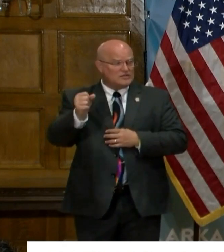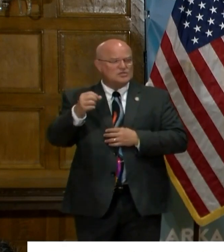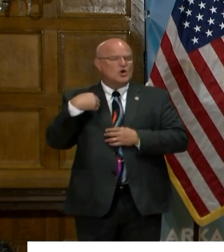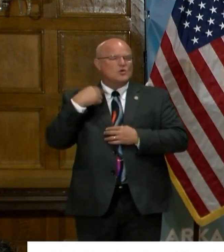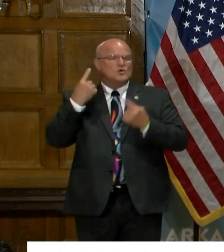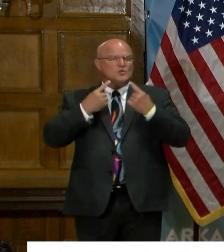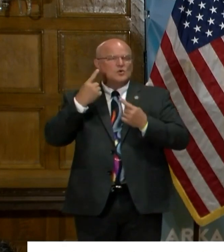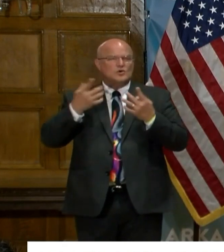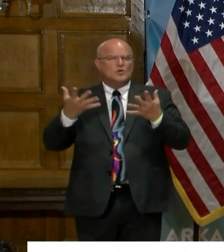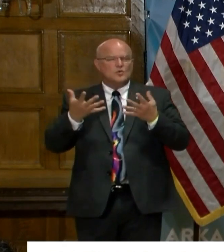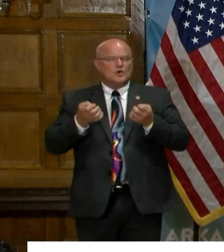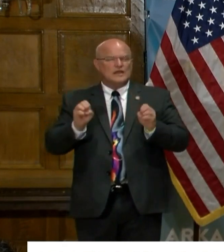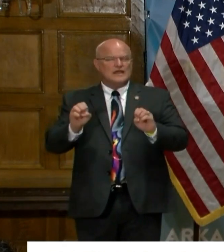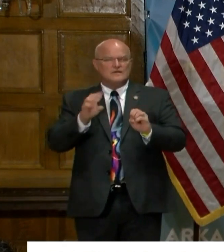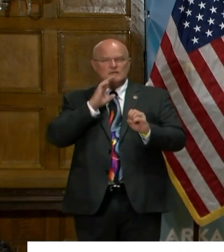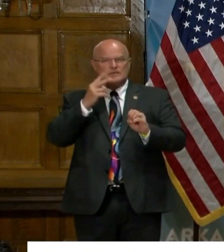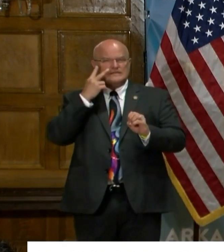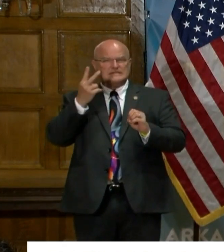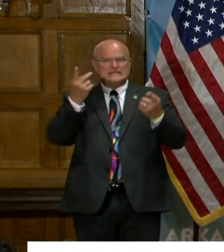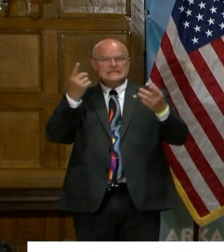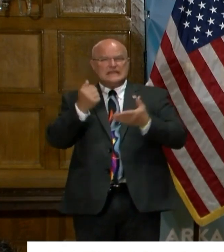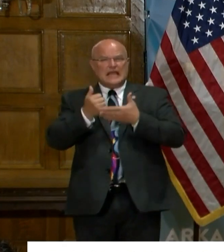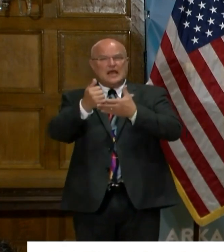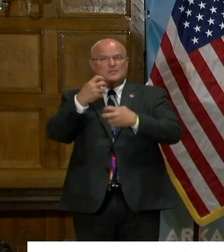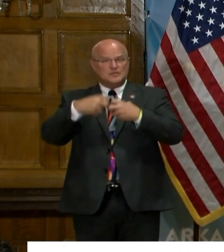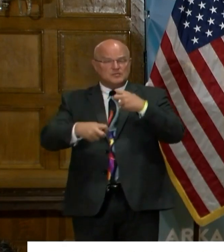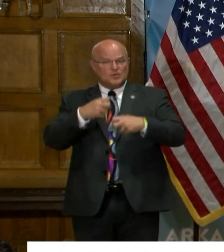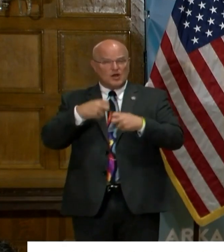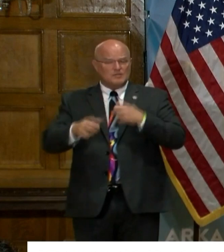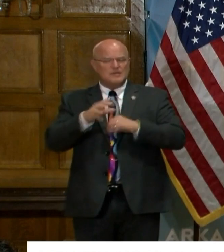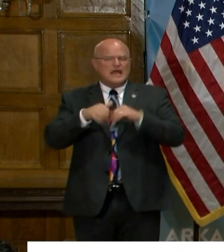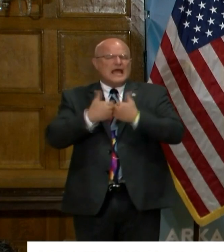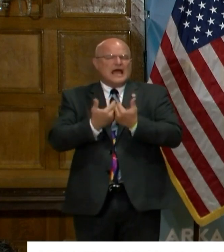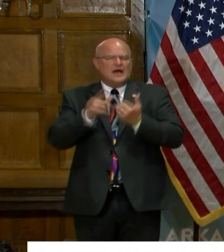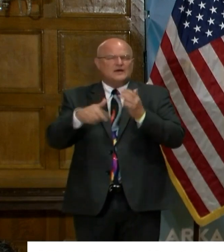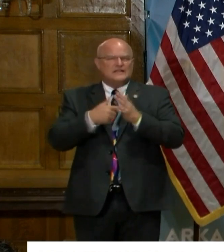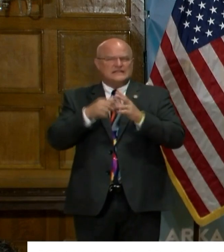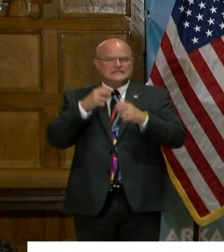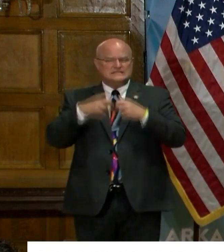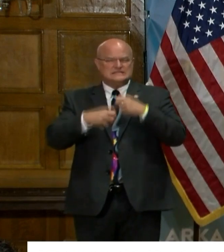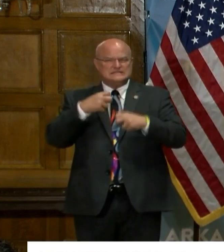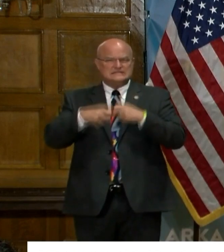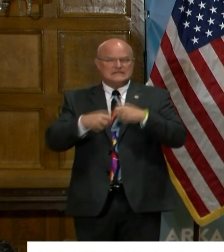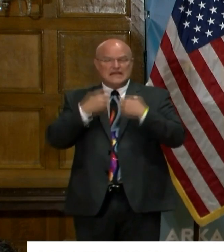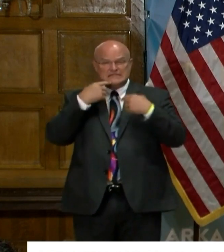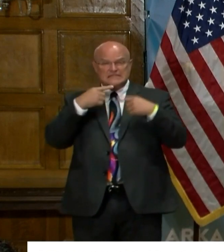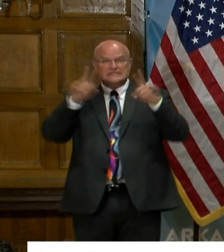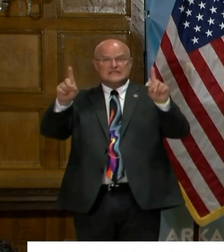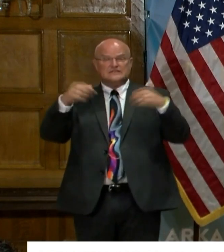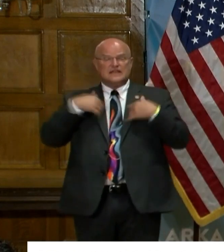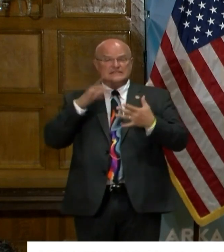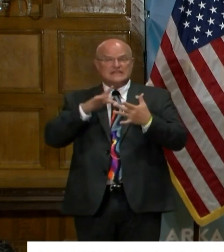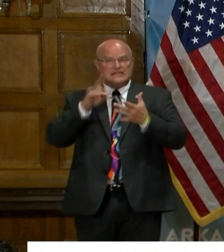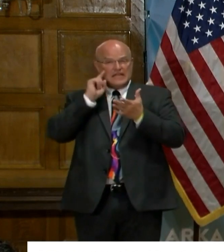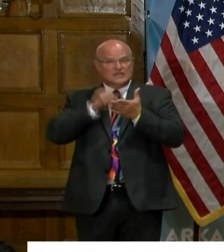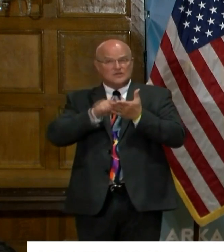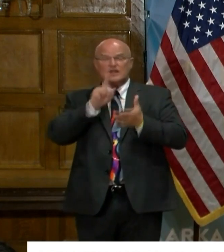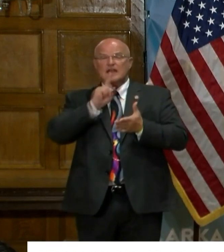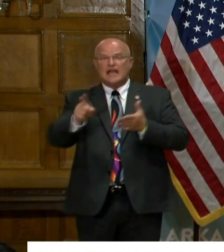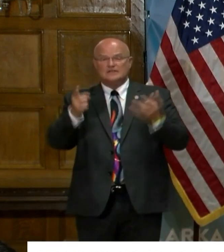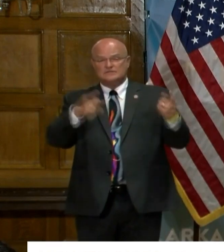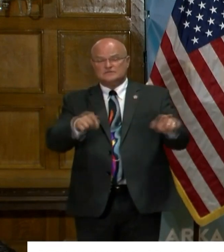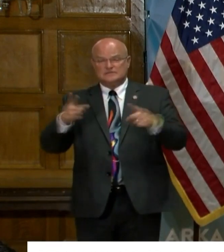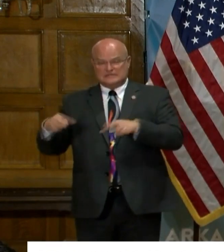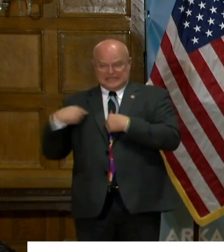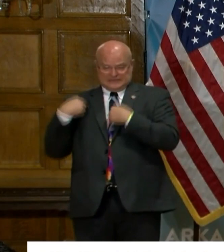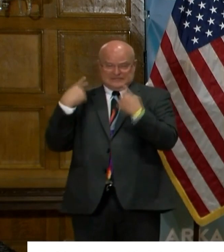we're wondering what efforts can we expect to see to help this problem? And having this issue, how successful has contact tracing actually